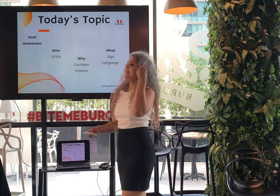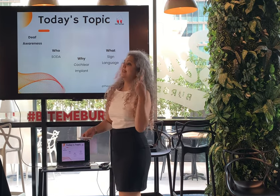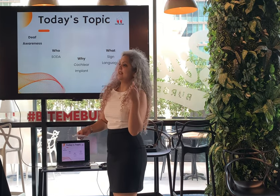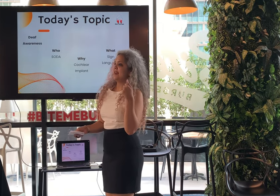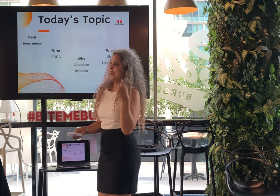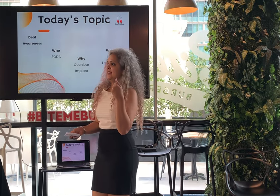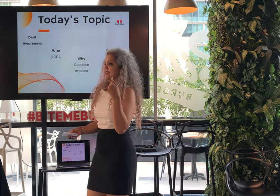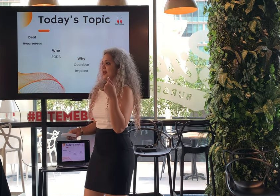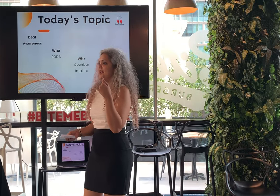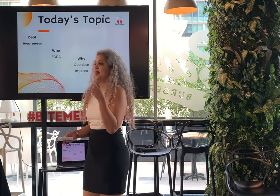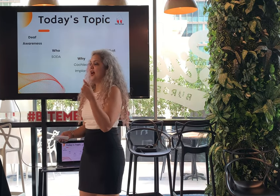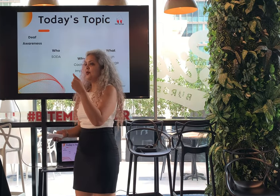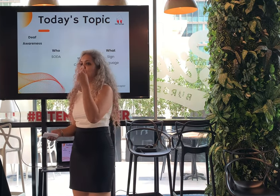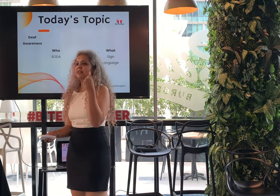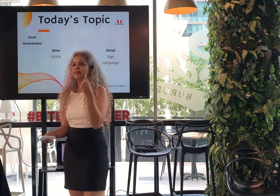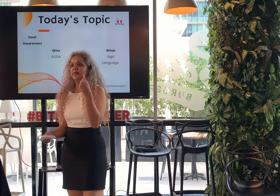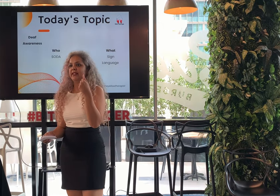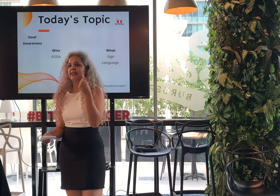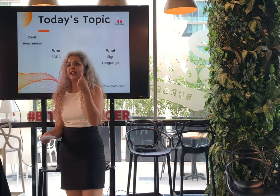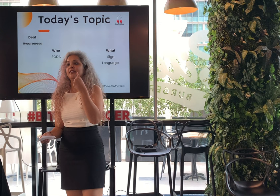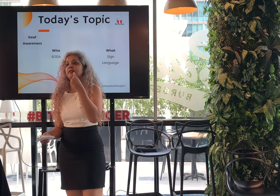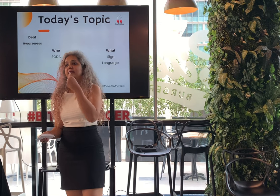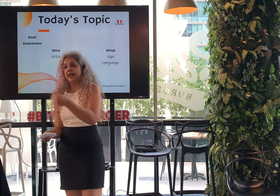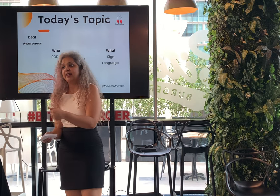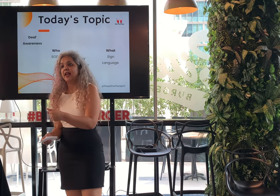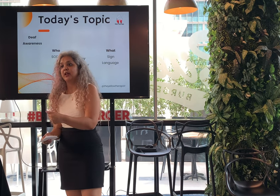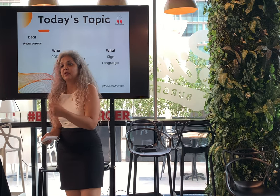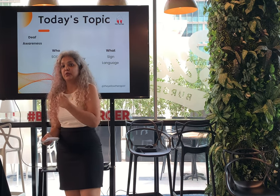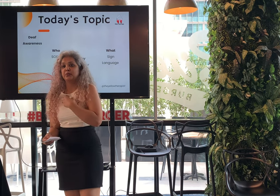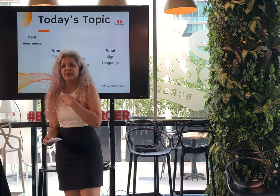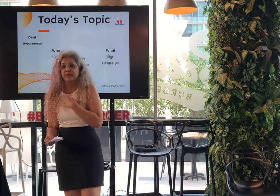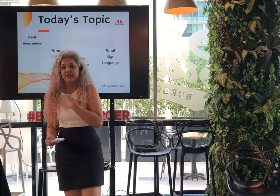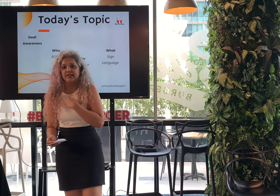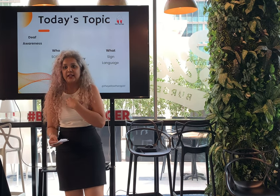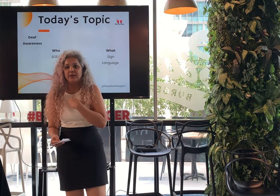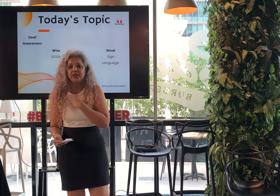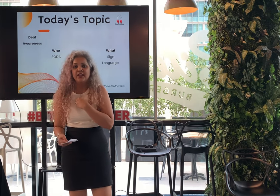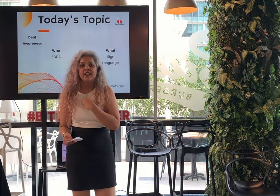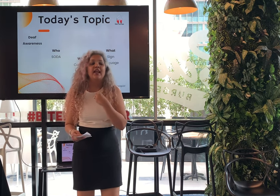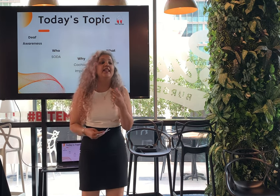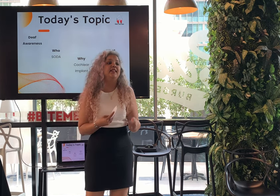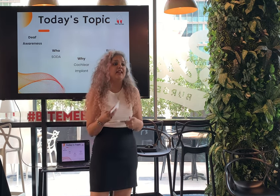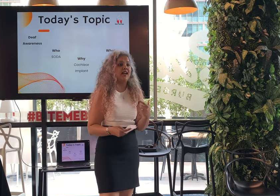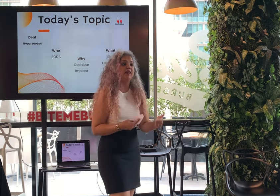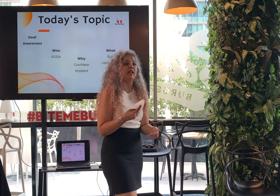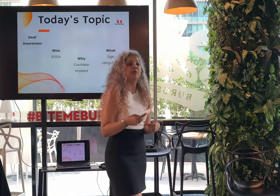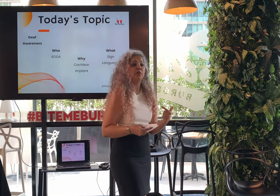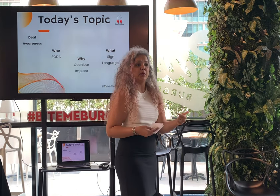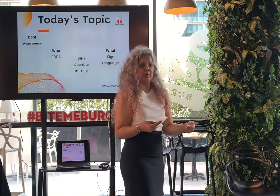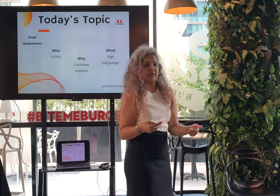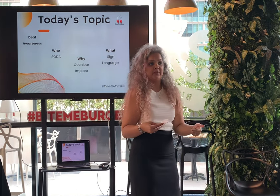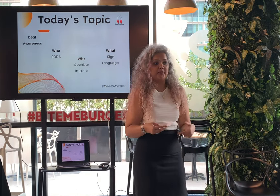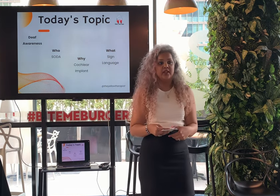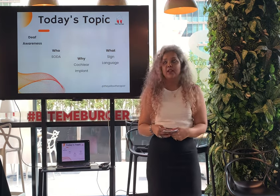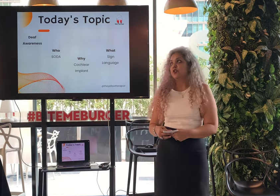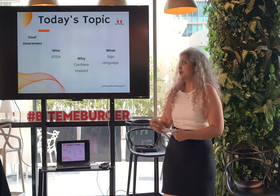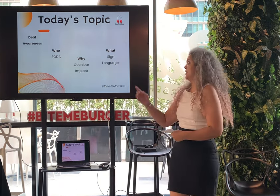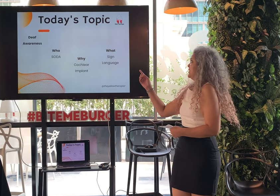see in hindsight, I would feel that sign language was my first language. And then I came to Moses. So there is